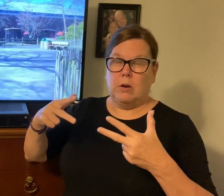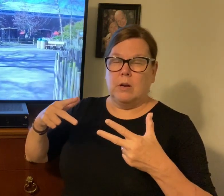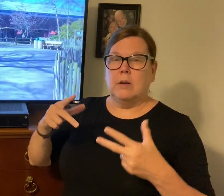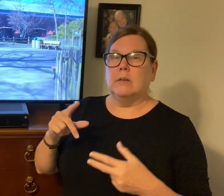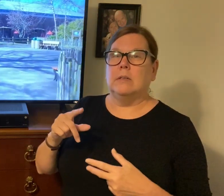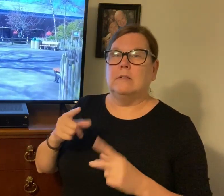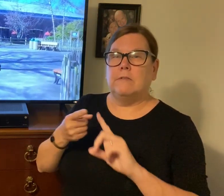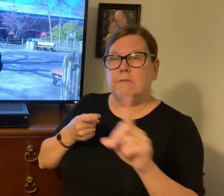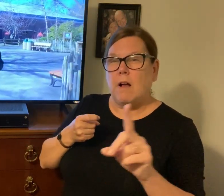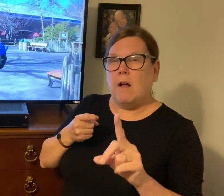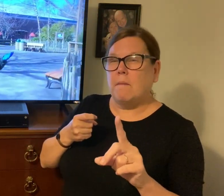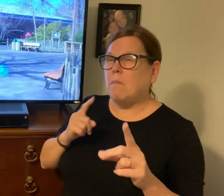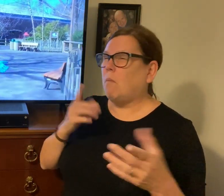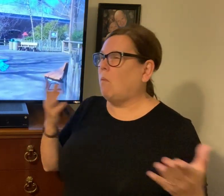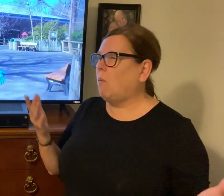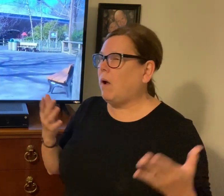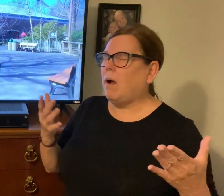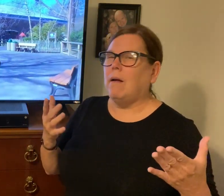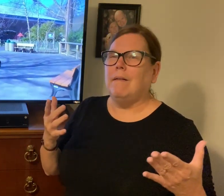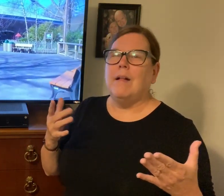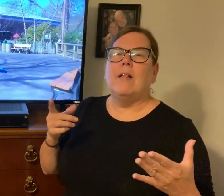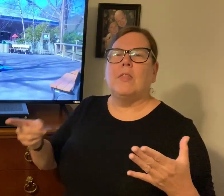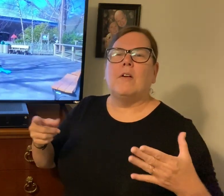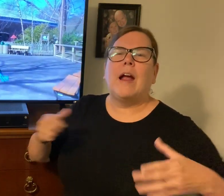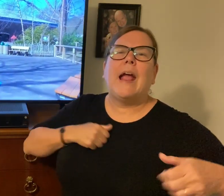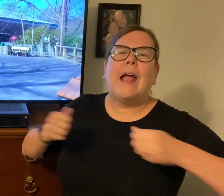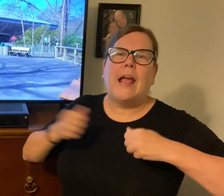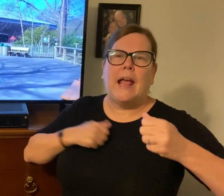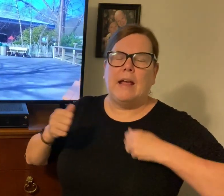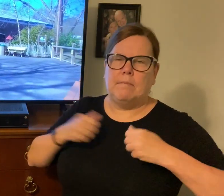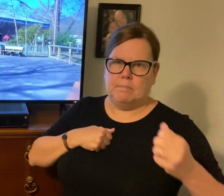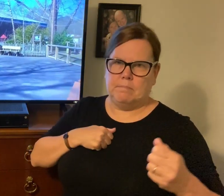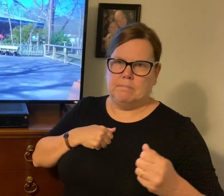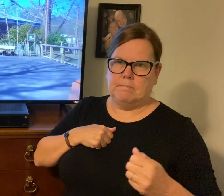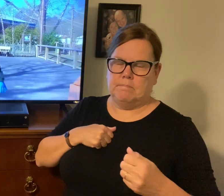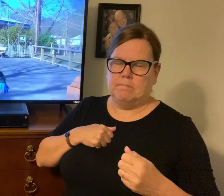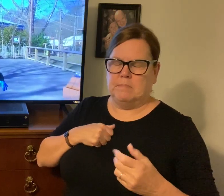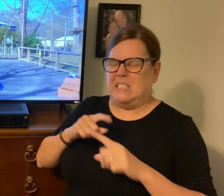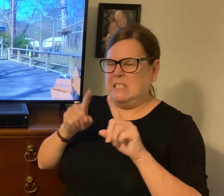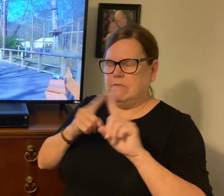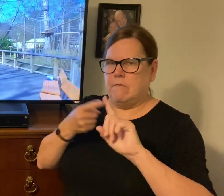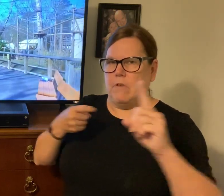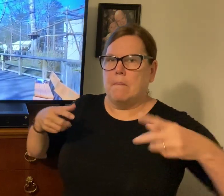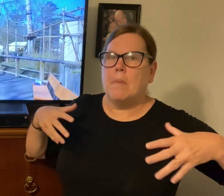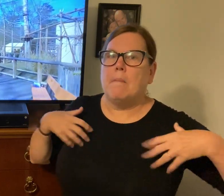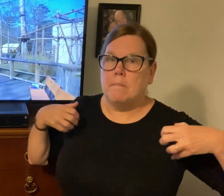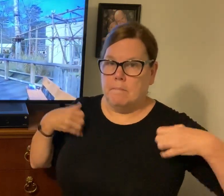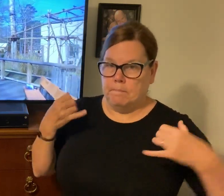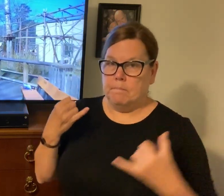Siamangs. And Siamangs are actually apes. So they're really different than monkeys, and we'll talk about that in just a minute.